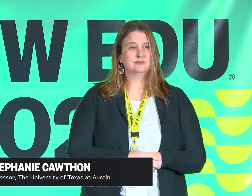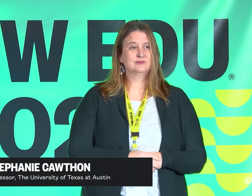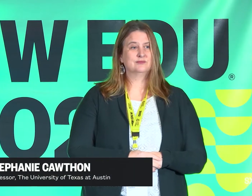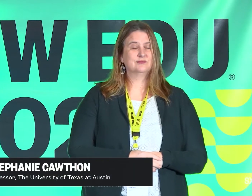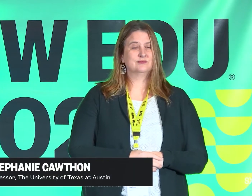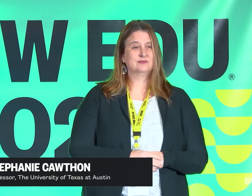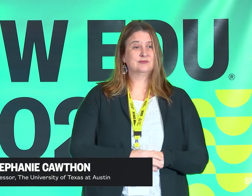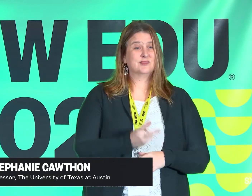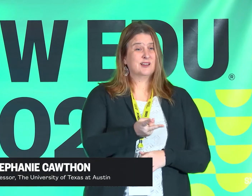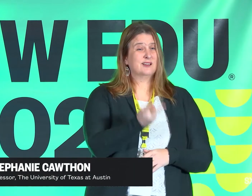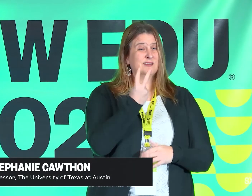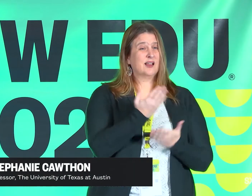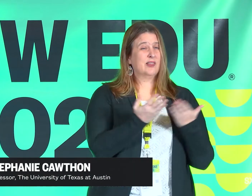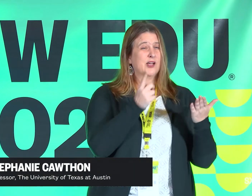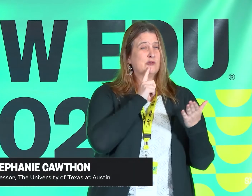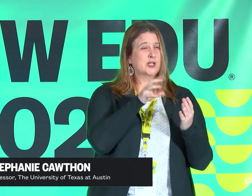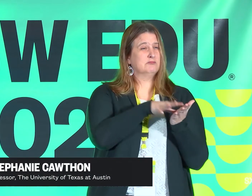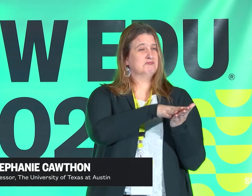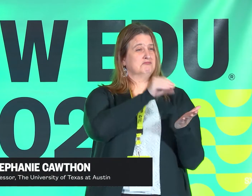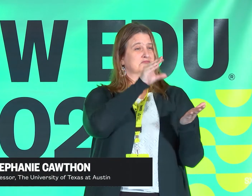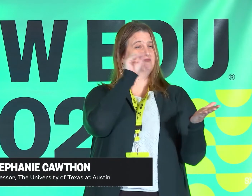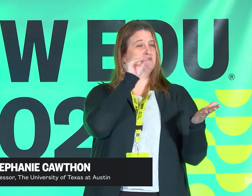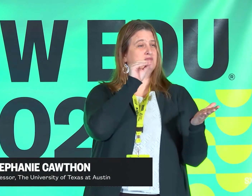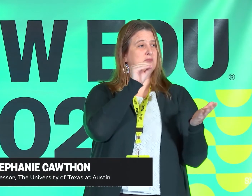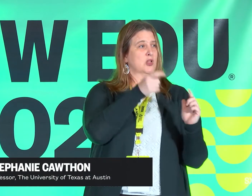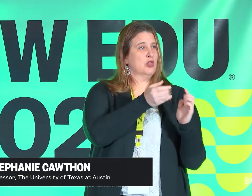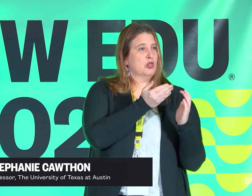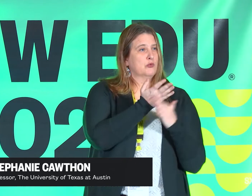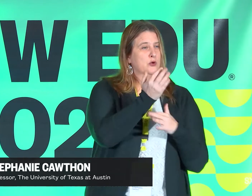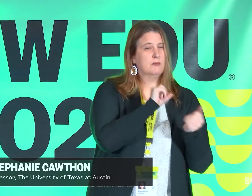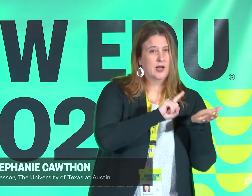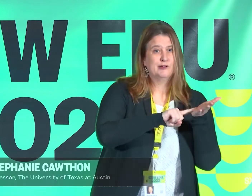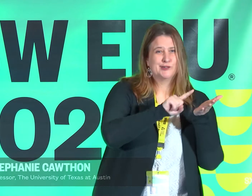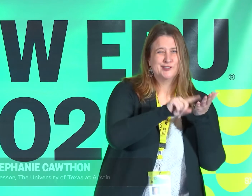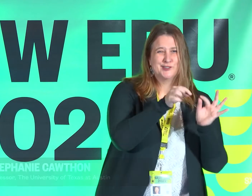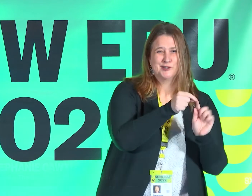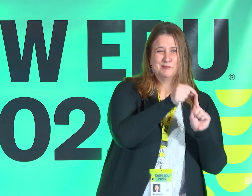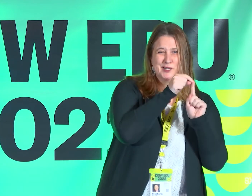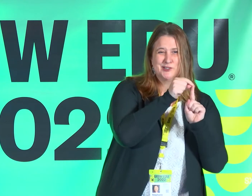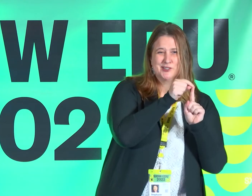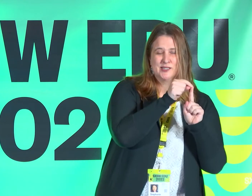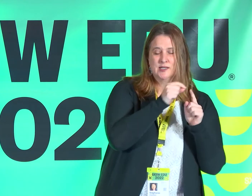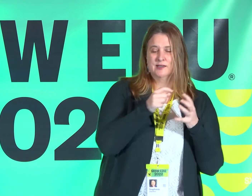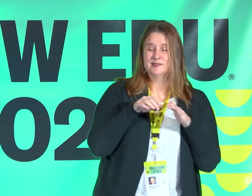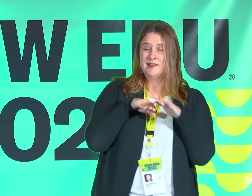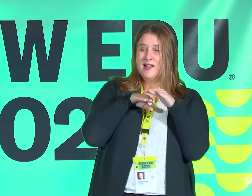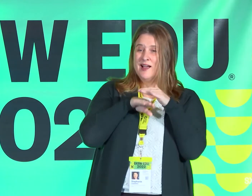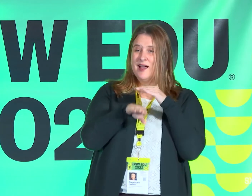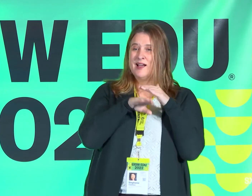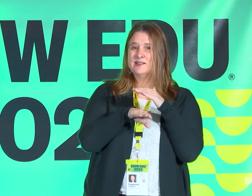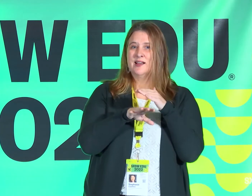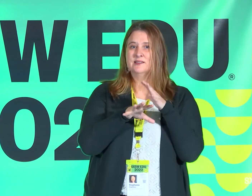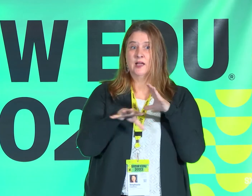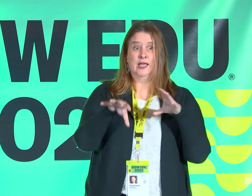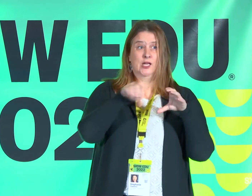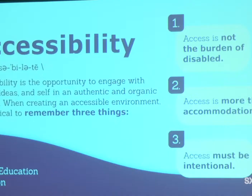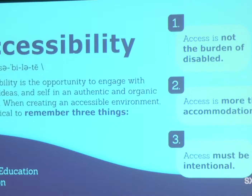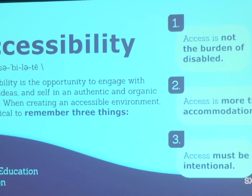responsibility. The second thing that we're learning, that I've learned through my research specifically, is that access